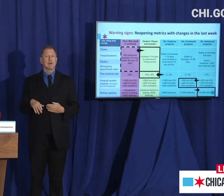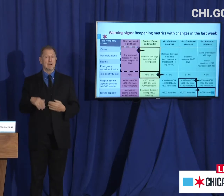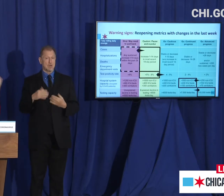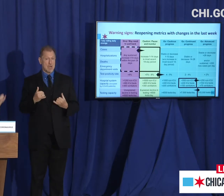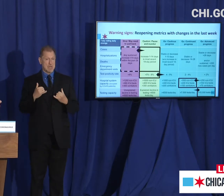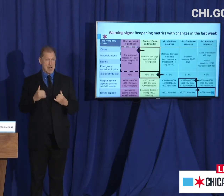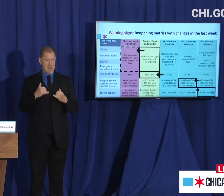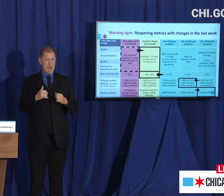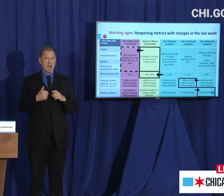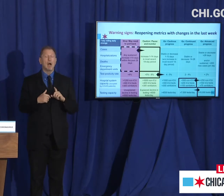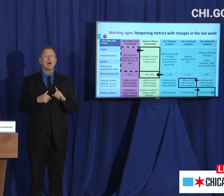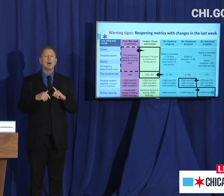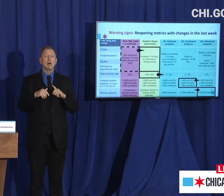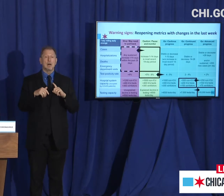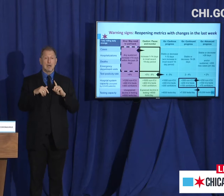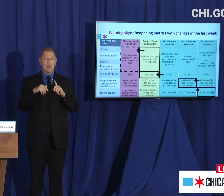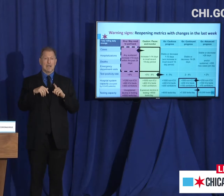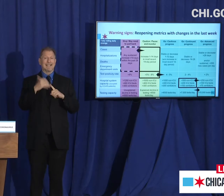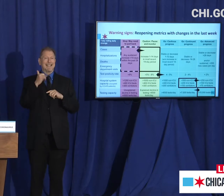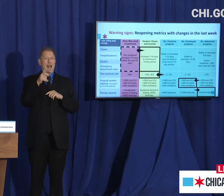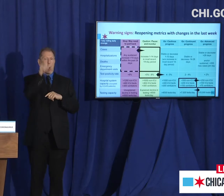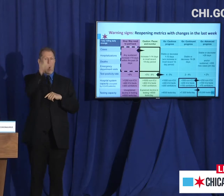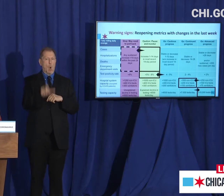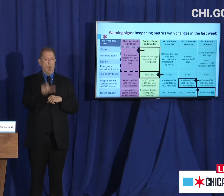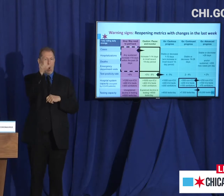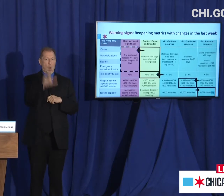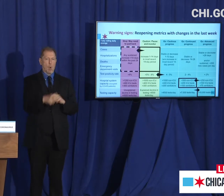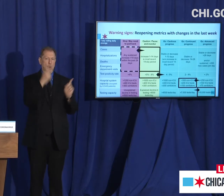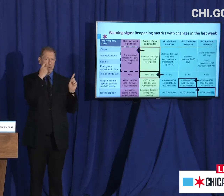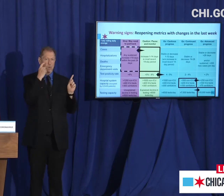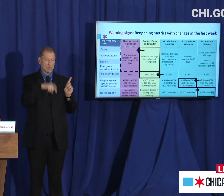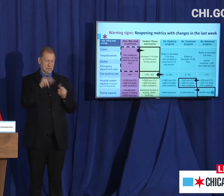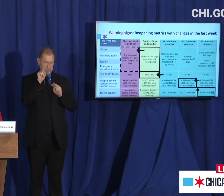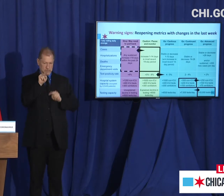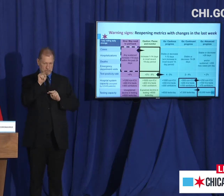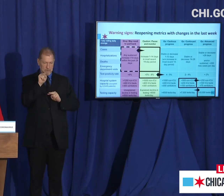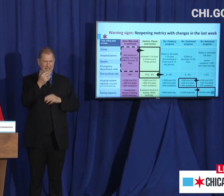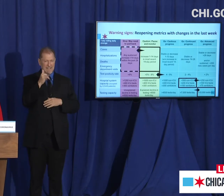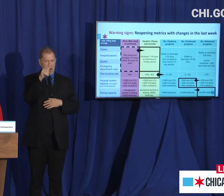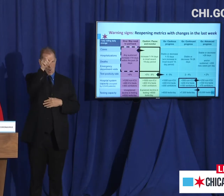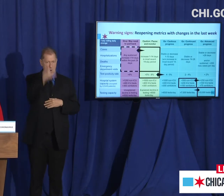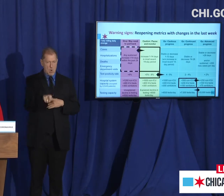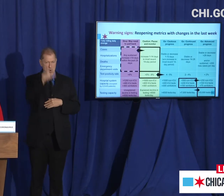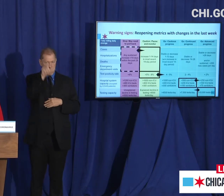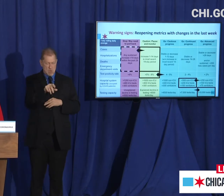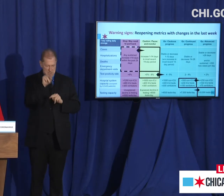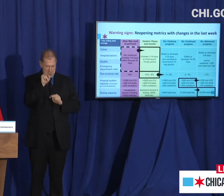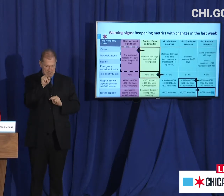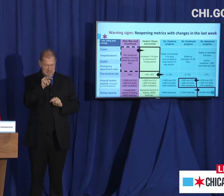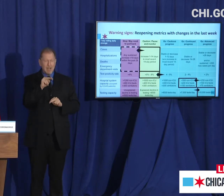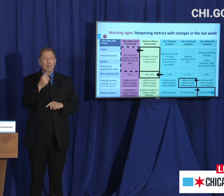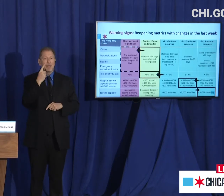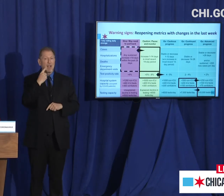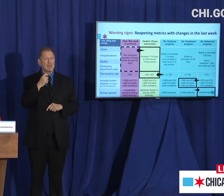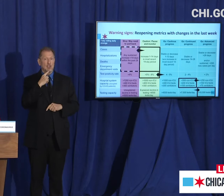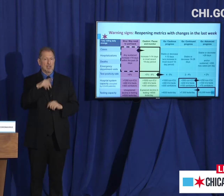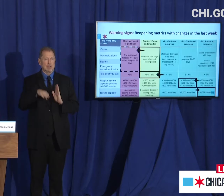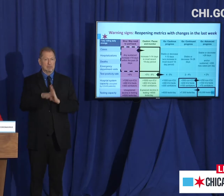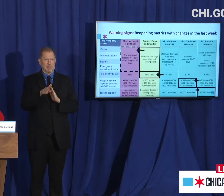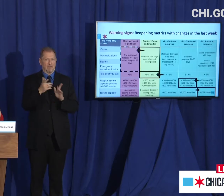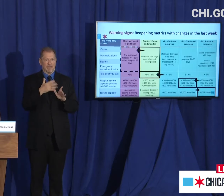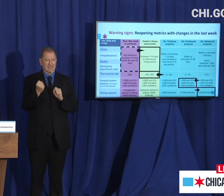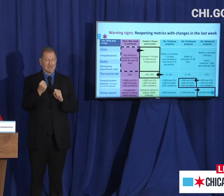still in the phase where we are in yellow, pause and monitor, because this increase has been so fast. Technically,